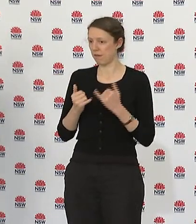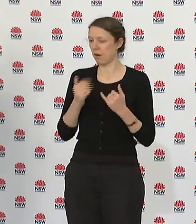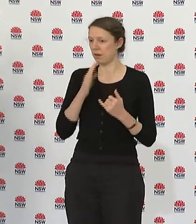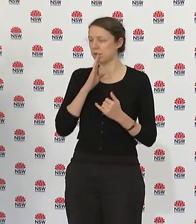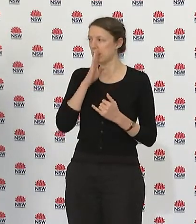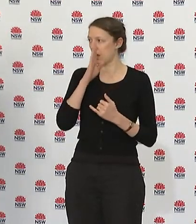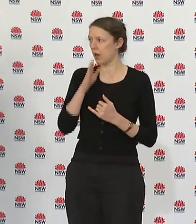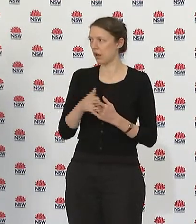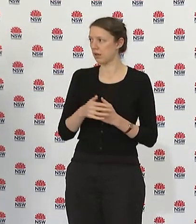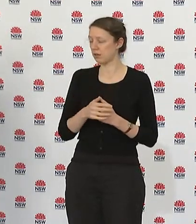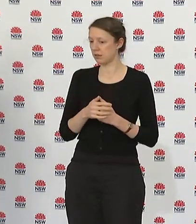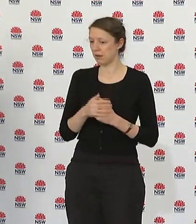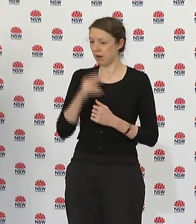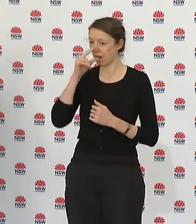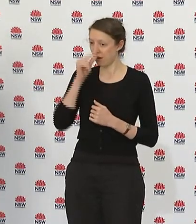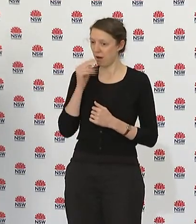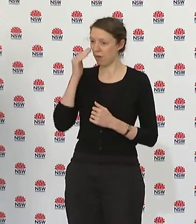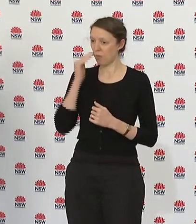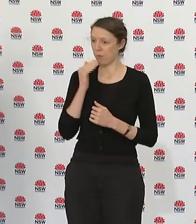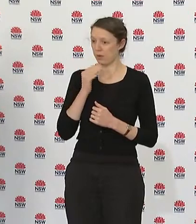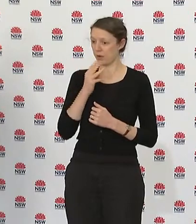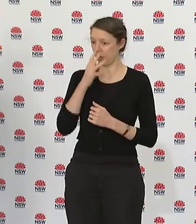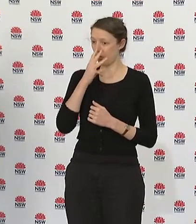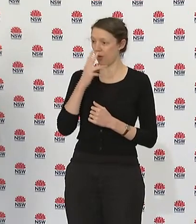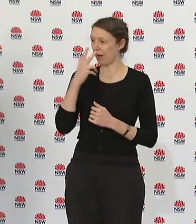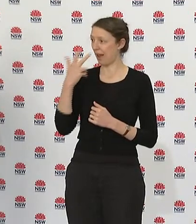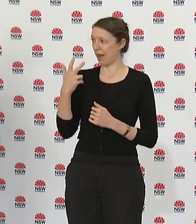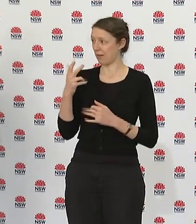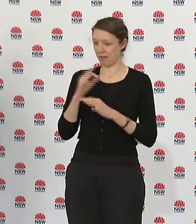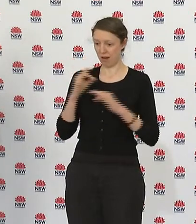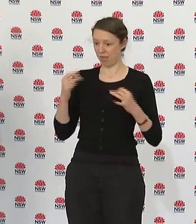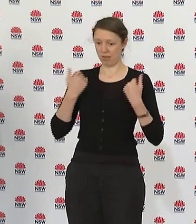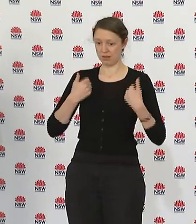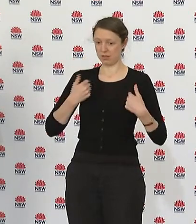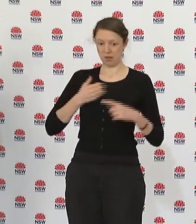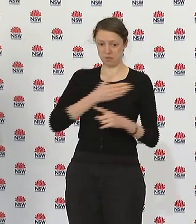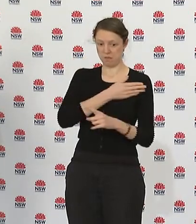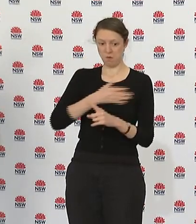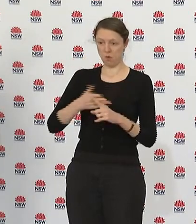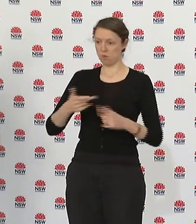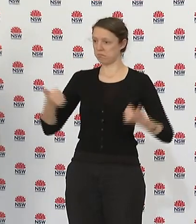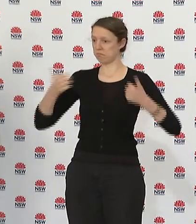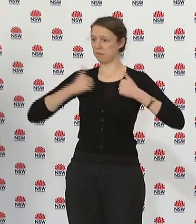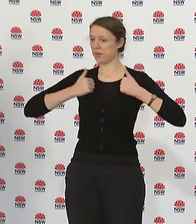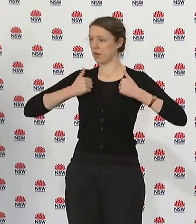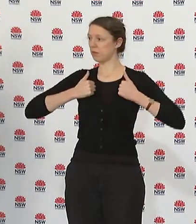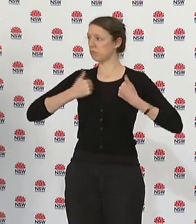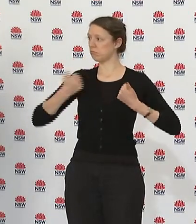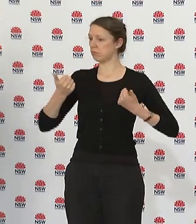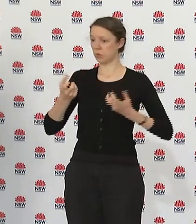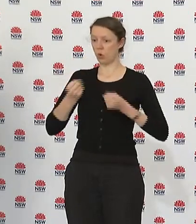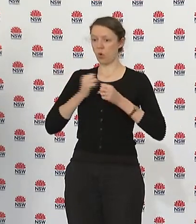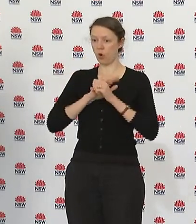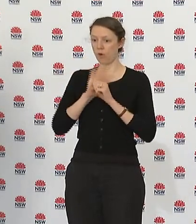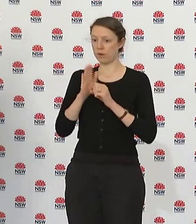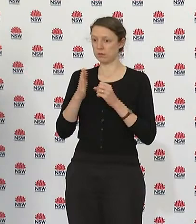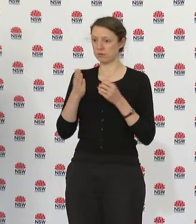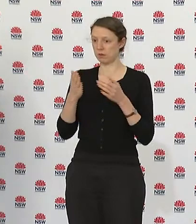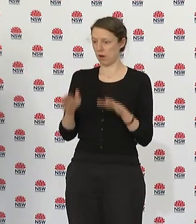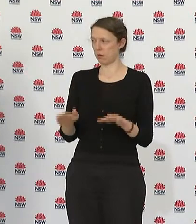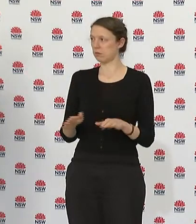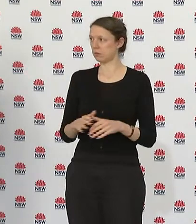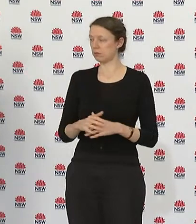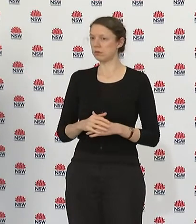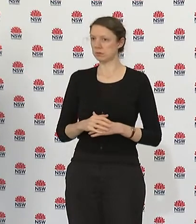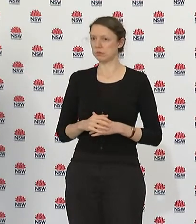woman only 38 years old with no other illnesses died. So I think that's why we keep saying, particularly